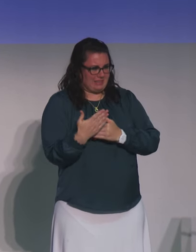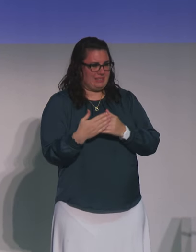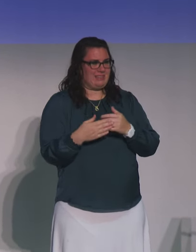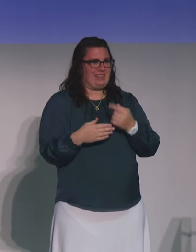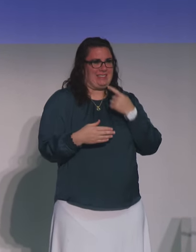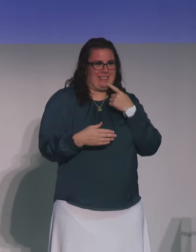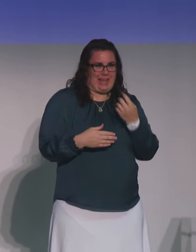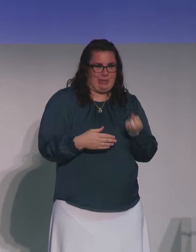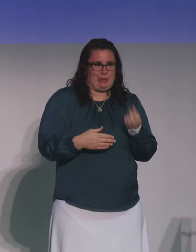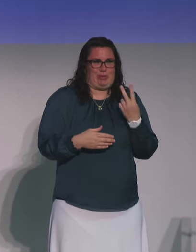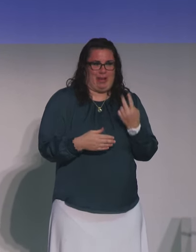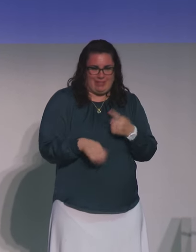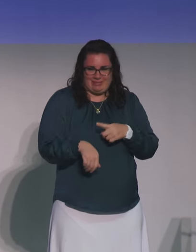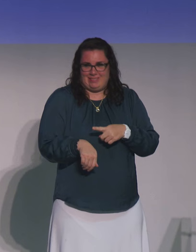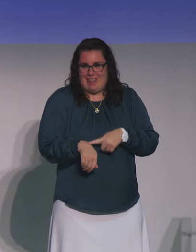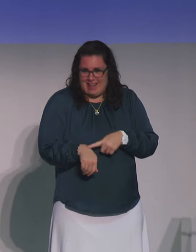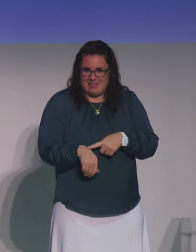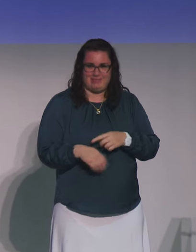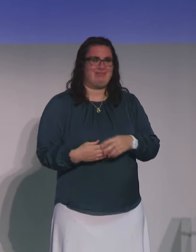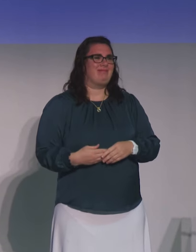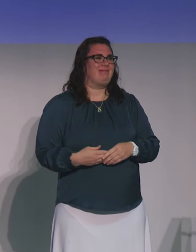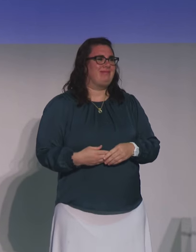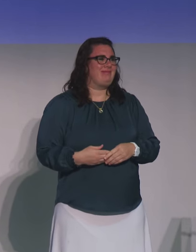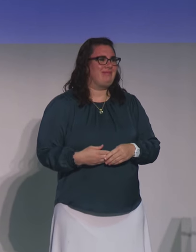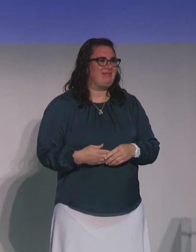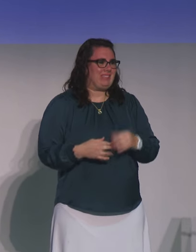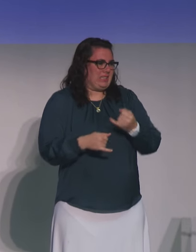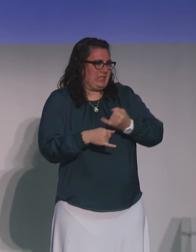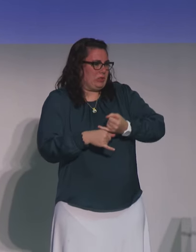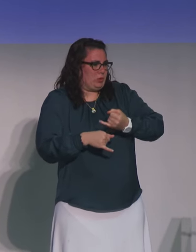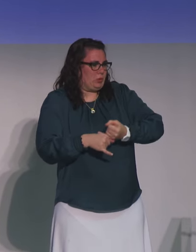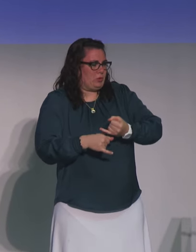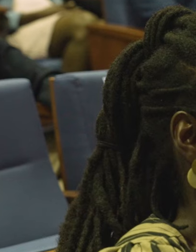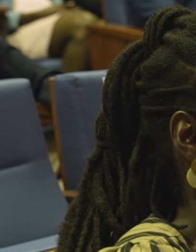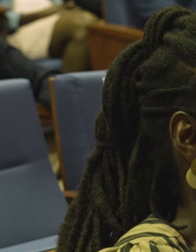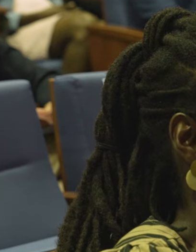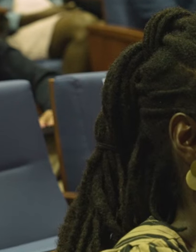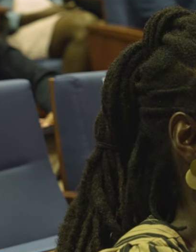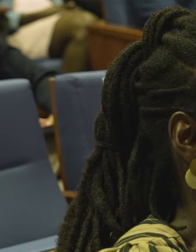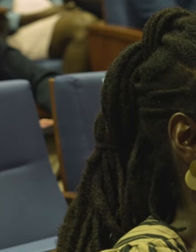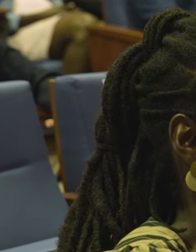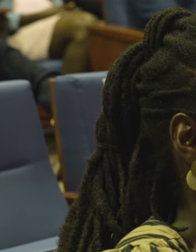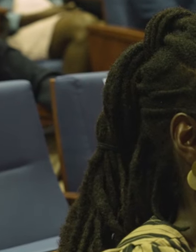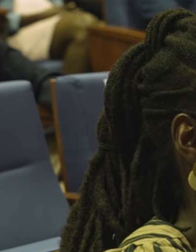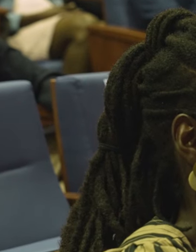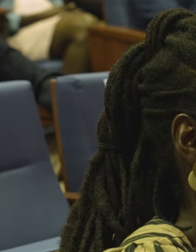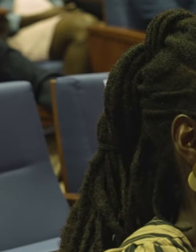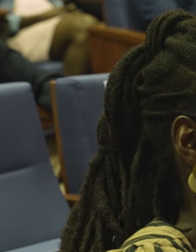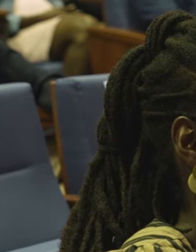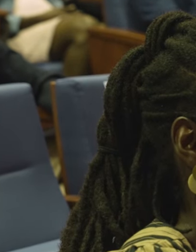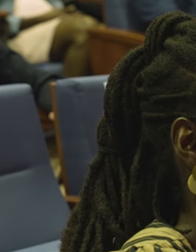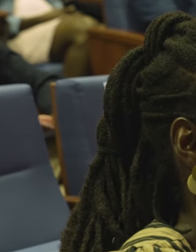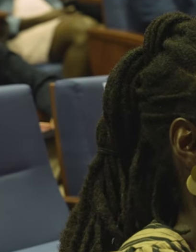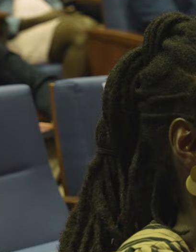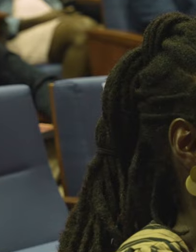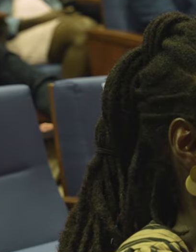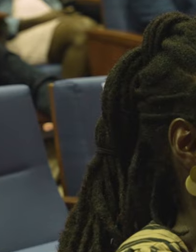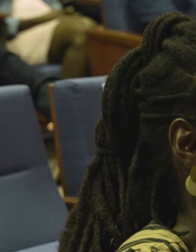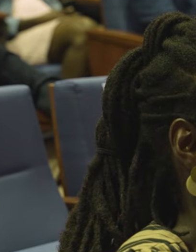12 times. And the Aspen Institute's newest class of Henry Crown Fellows.